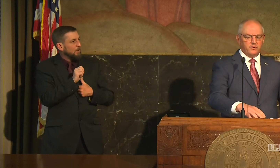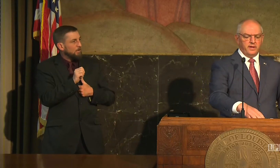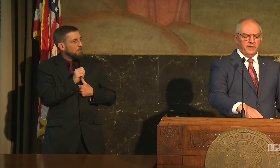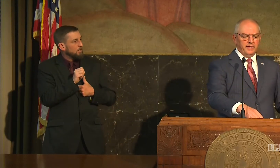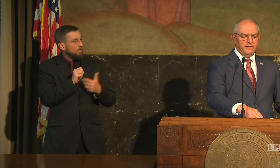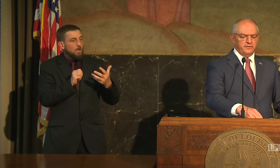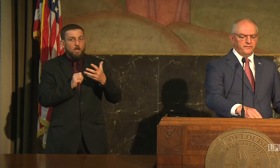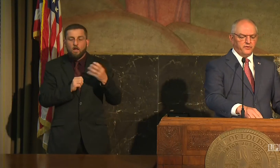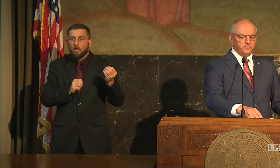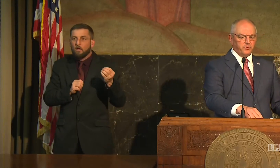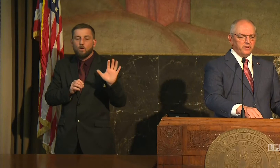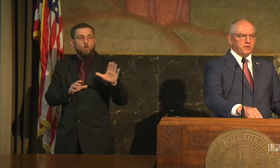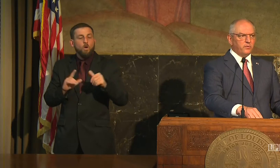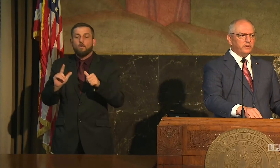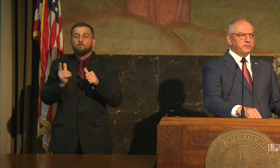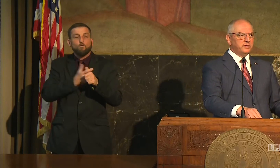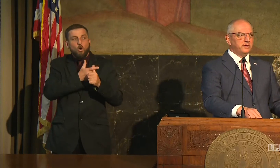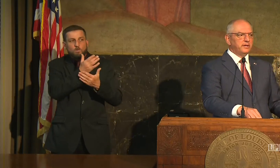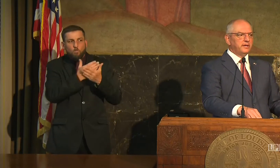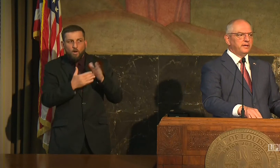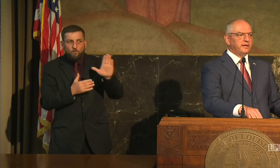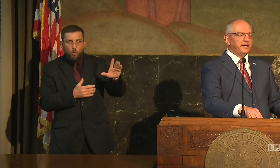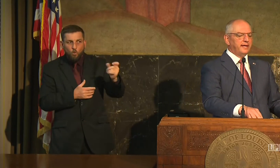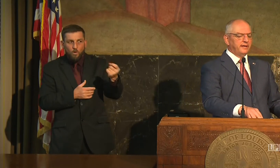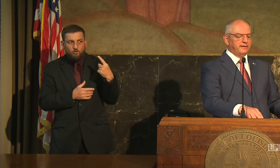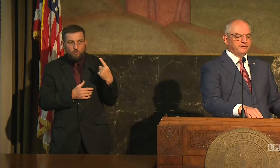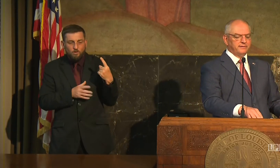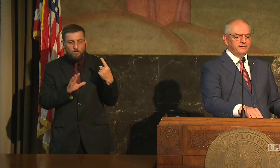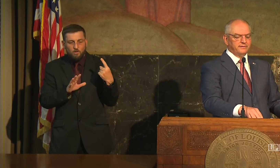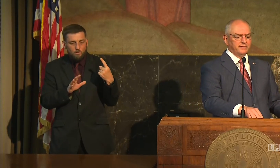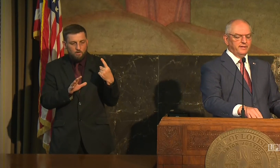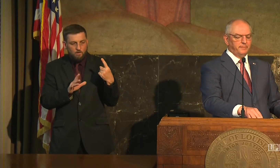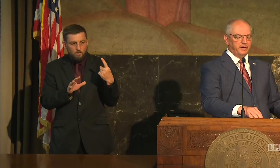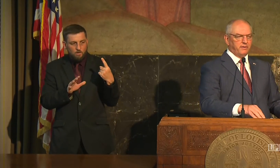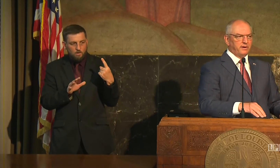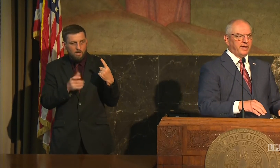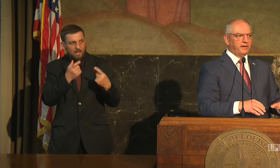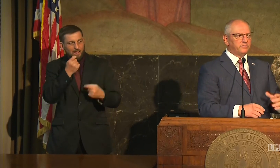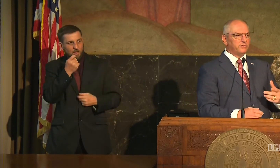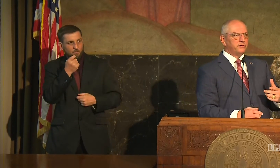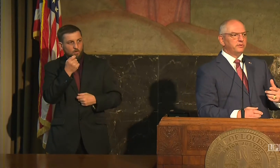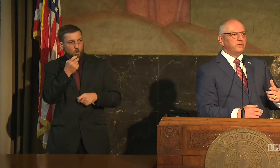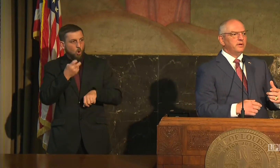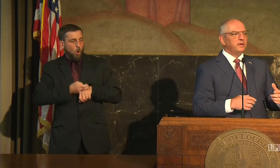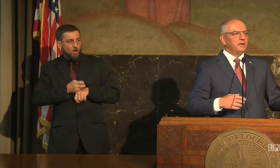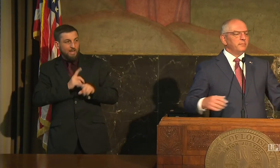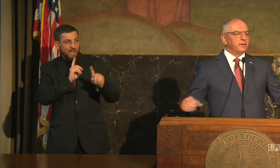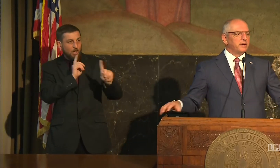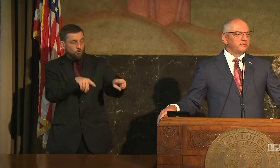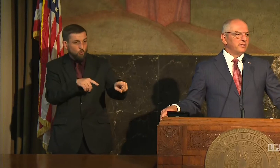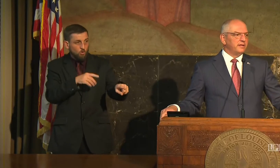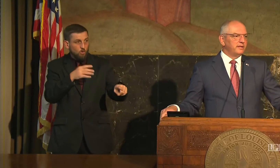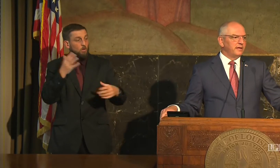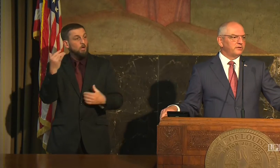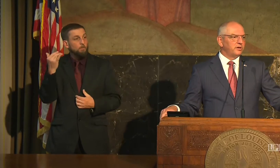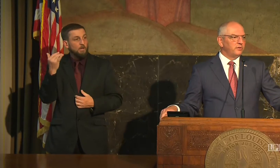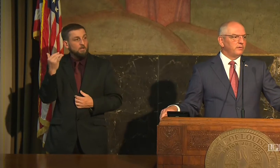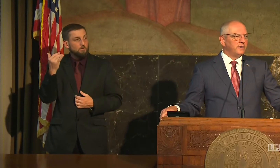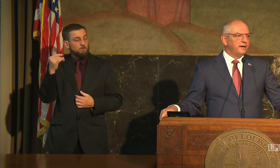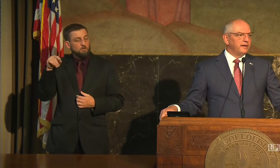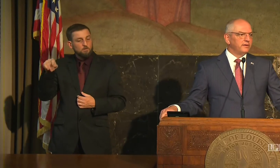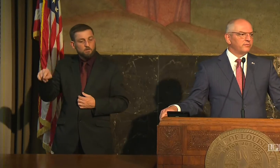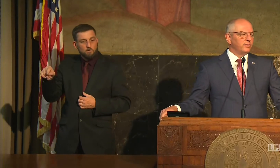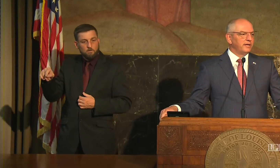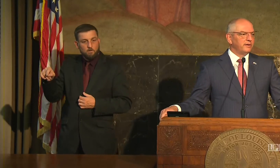And the first part of your question is a little bit hard to answer too, because the